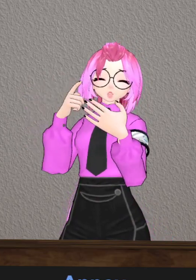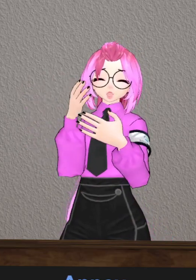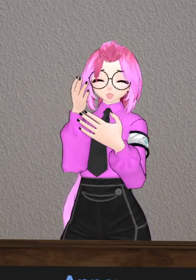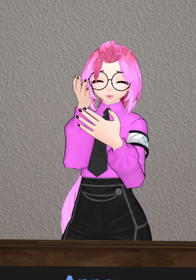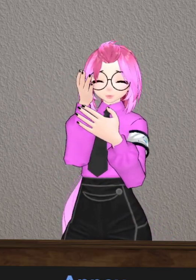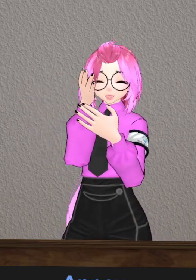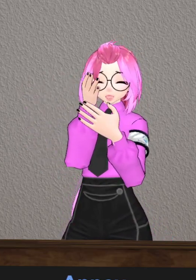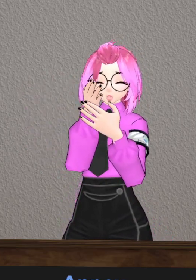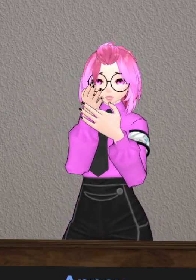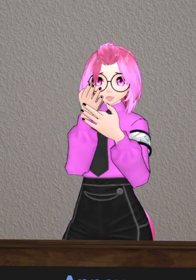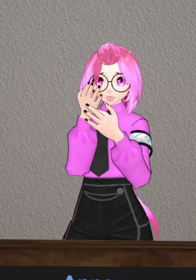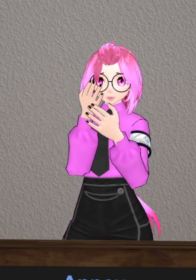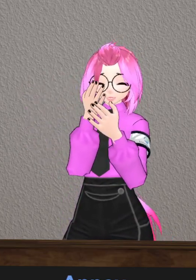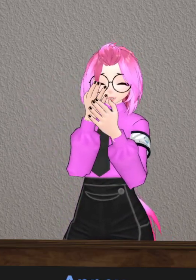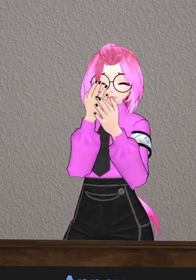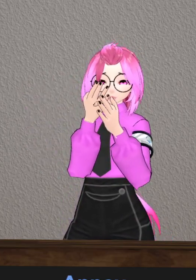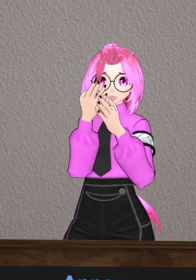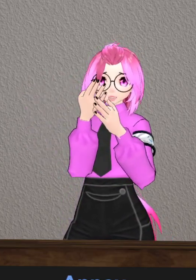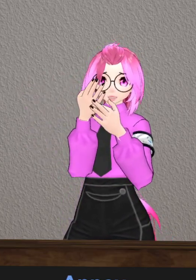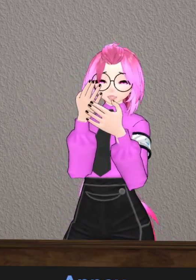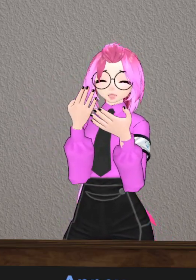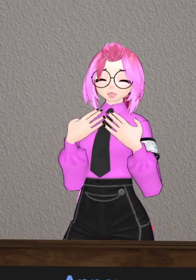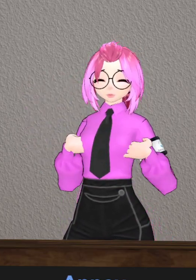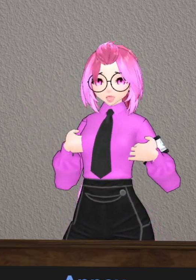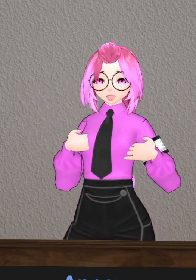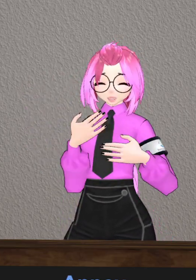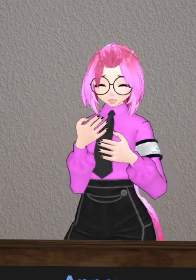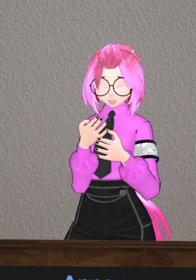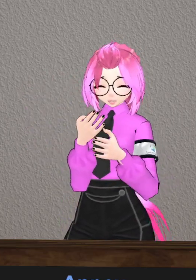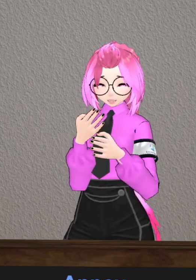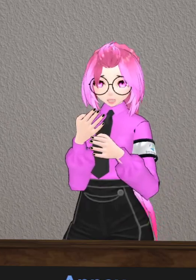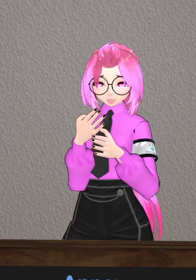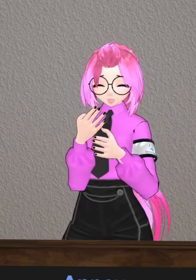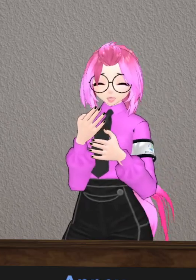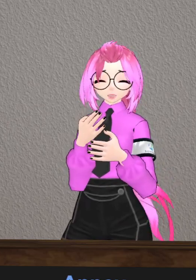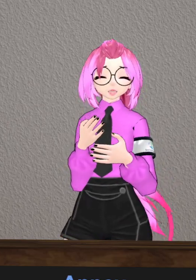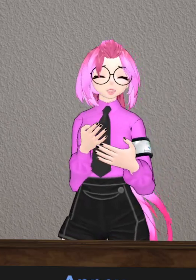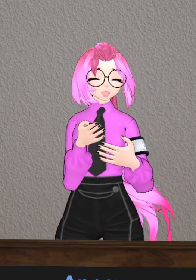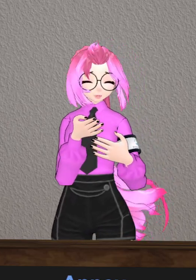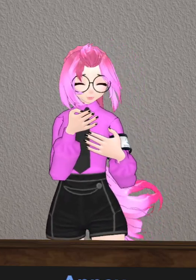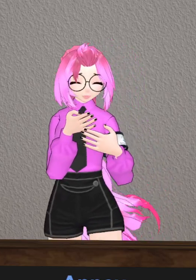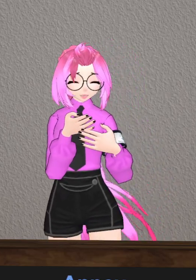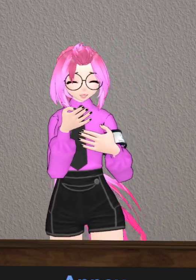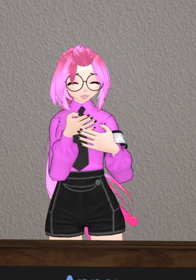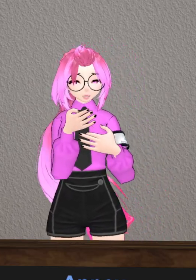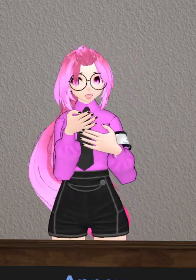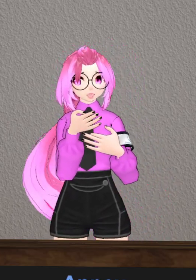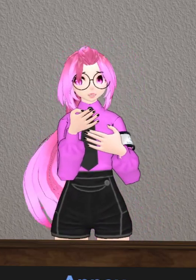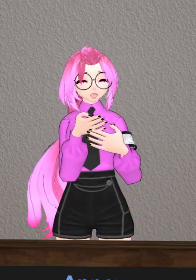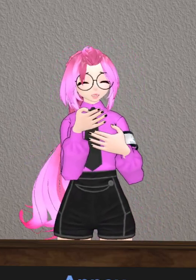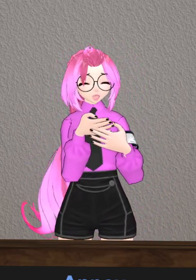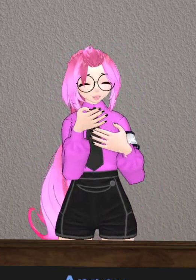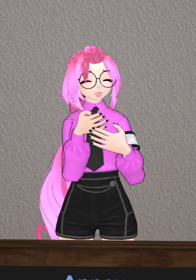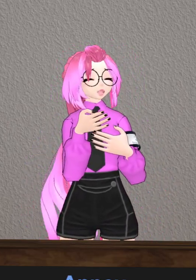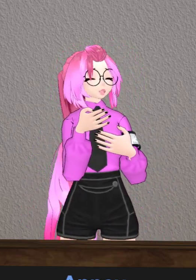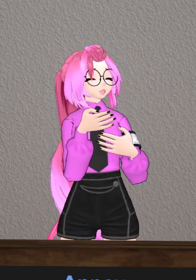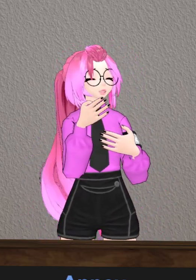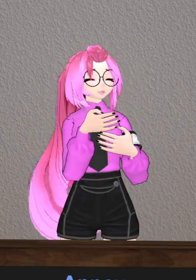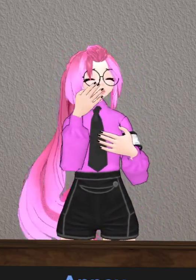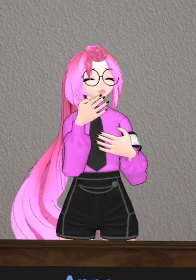here. You'd go right smack dab in between. My controllers don't really let me do that. So instead, I just go as close as I can. And then you're